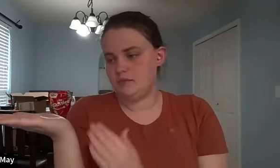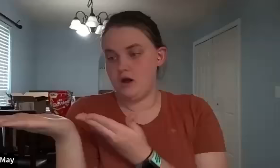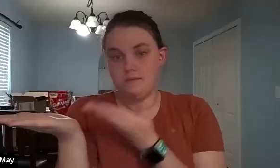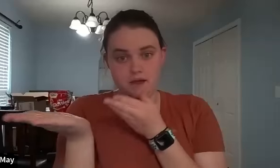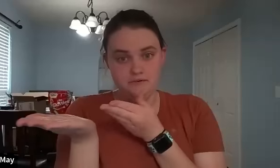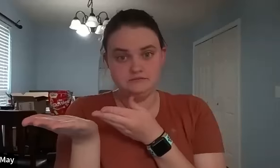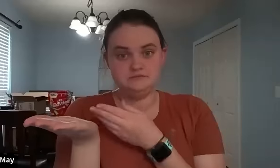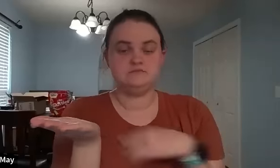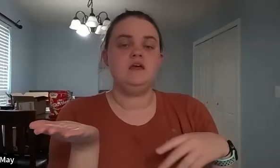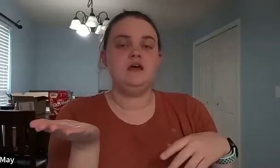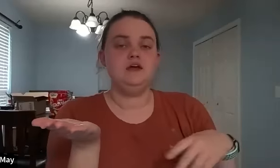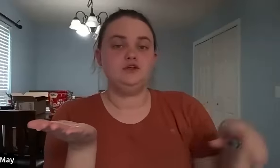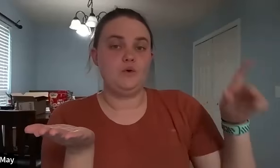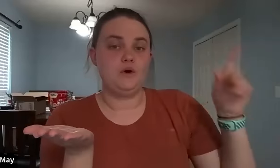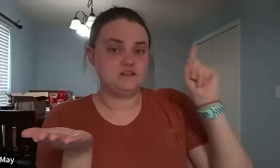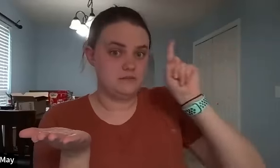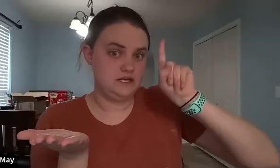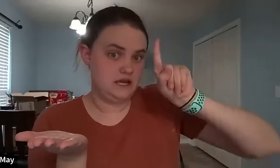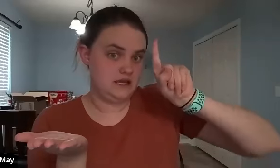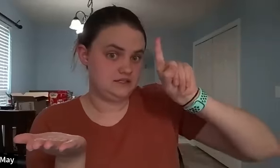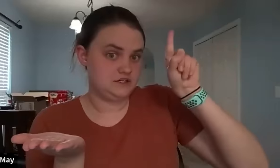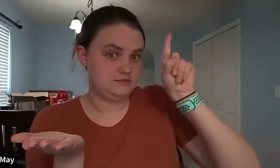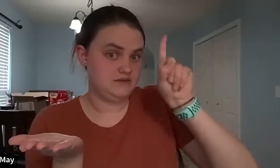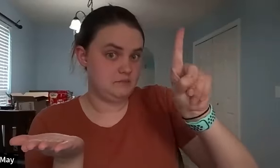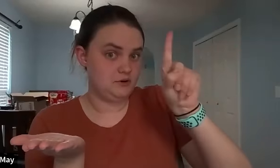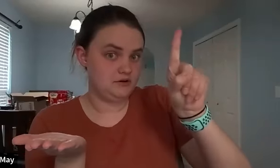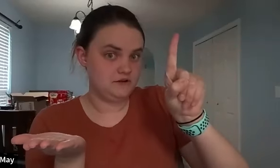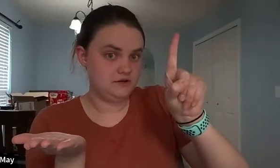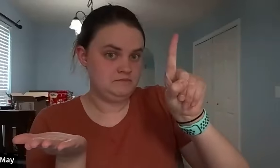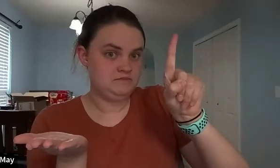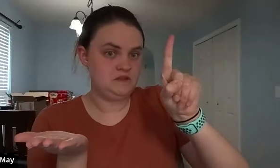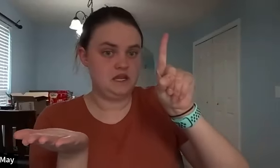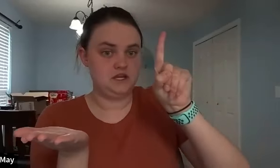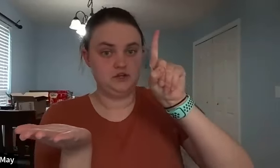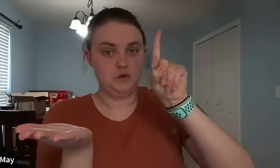palm up. Your dominant hand is going to be in that pointer finger, and you go